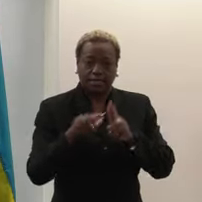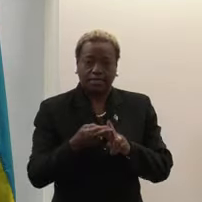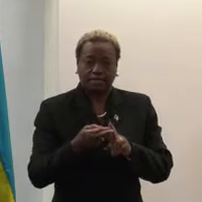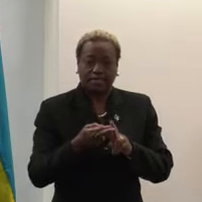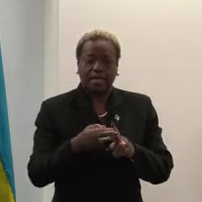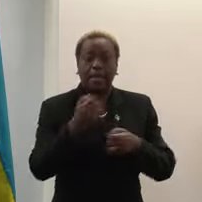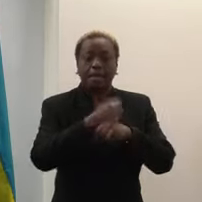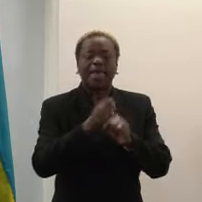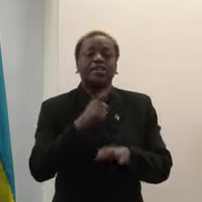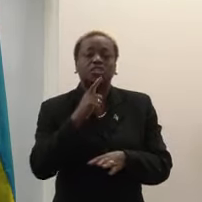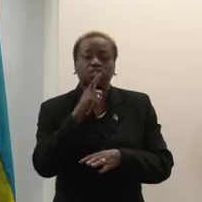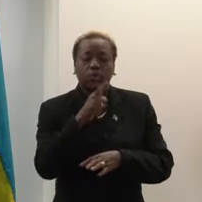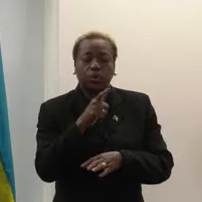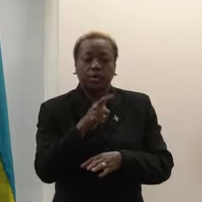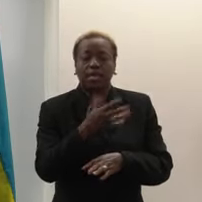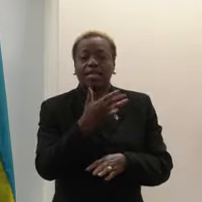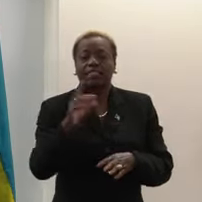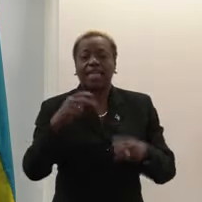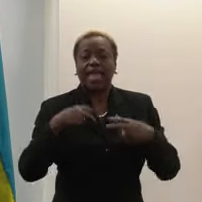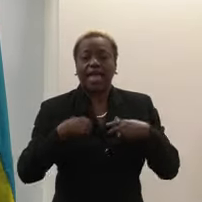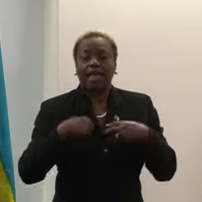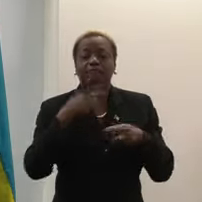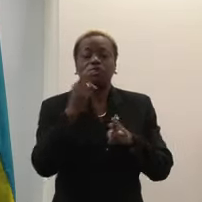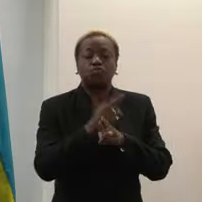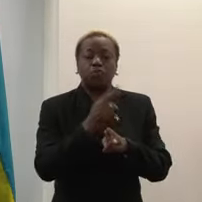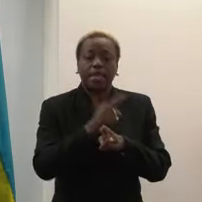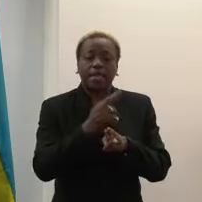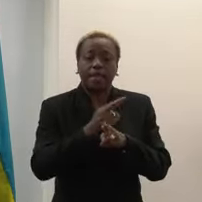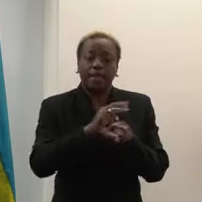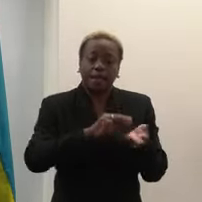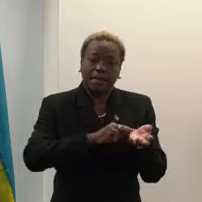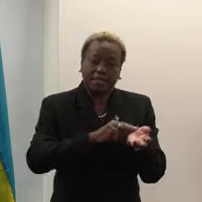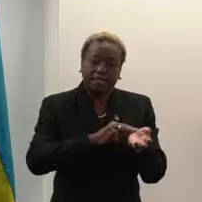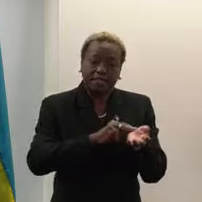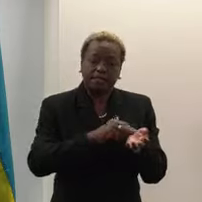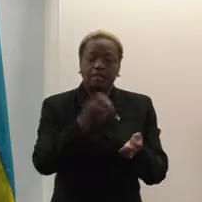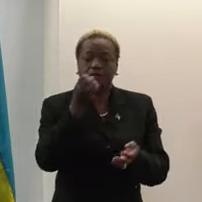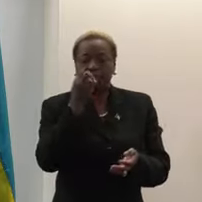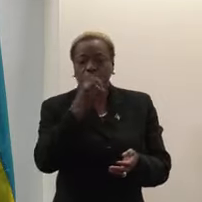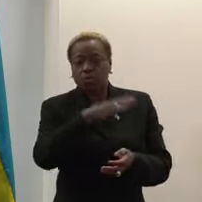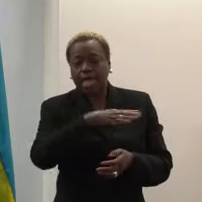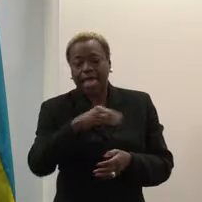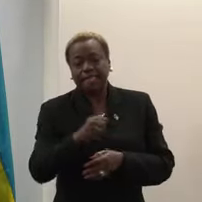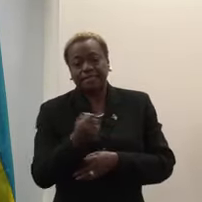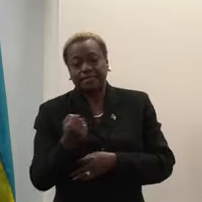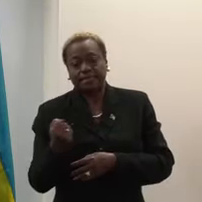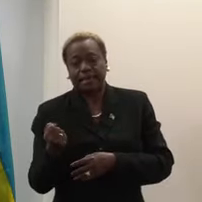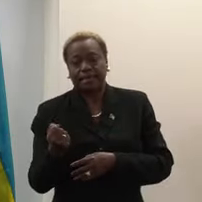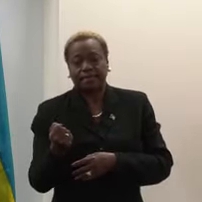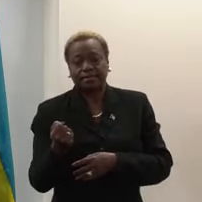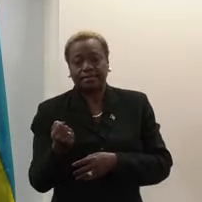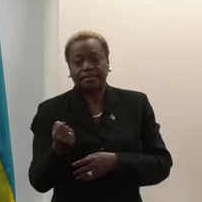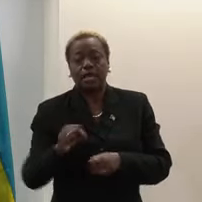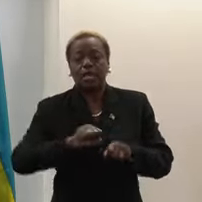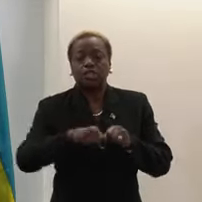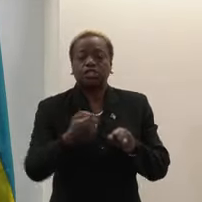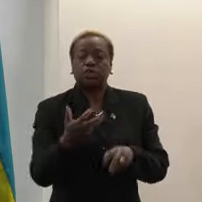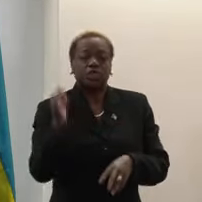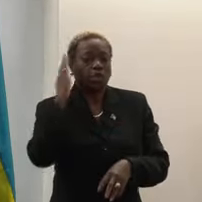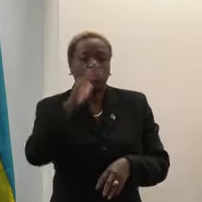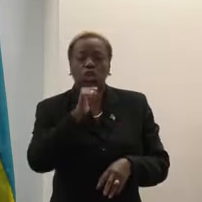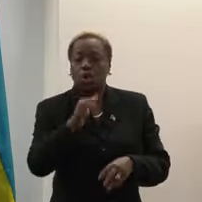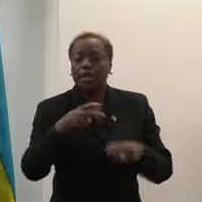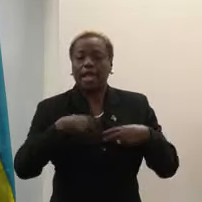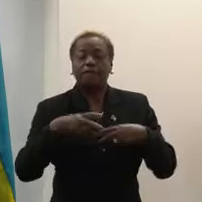please make sure they have their regular medications, groceries, and supplies so they don't have to